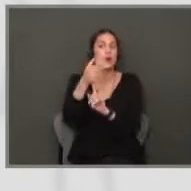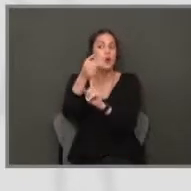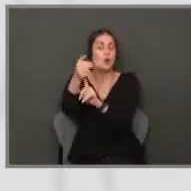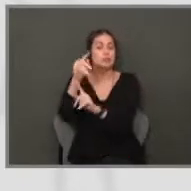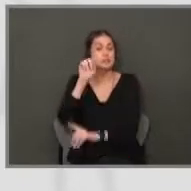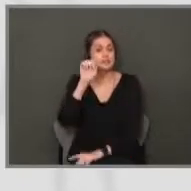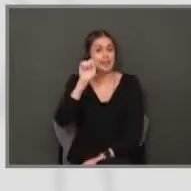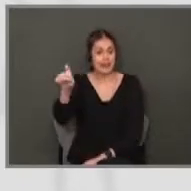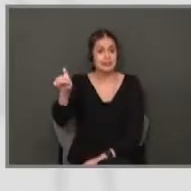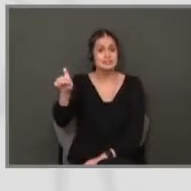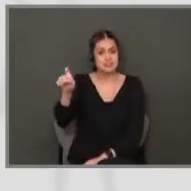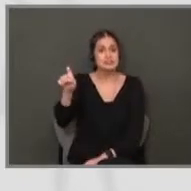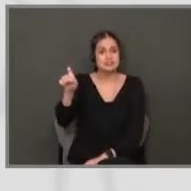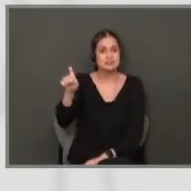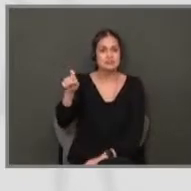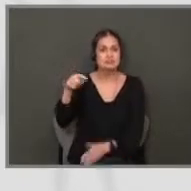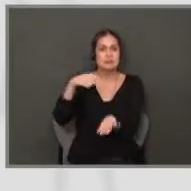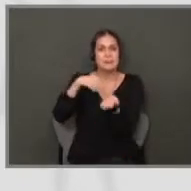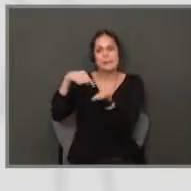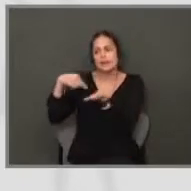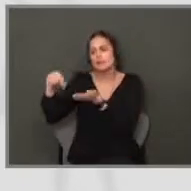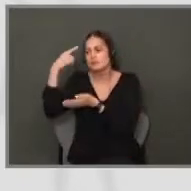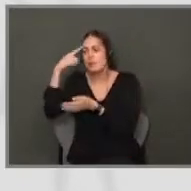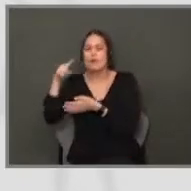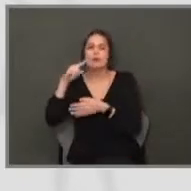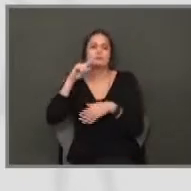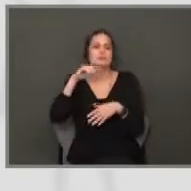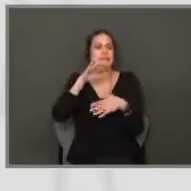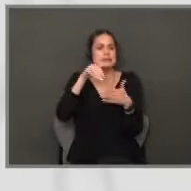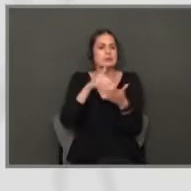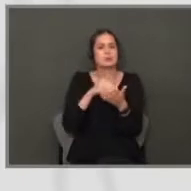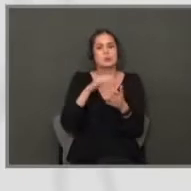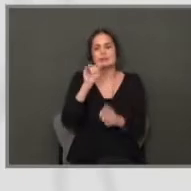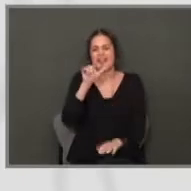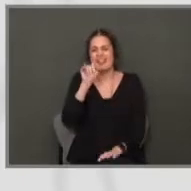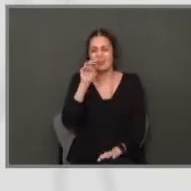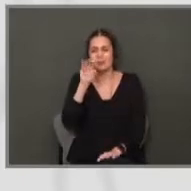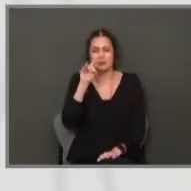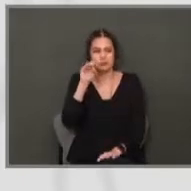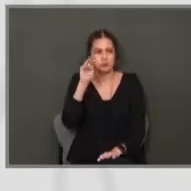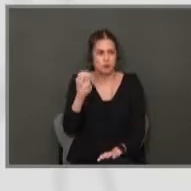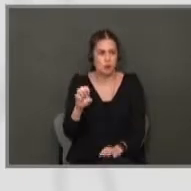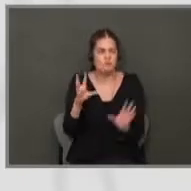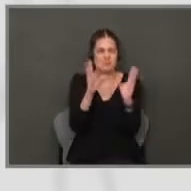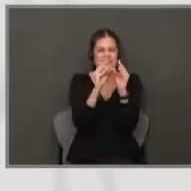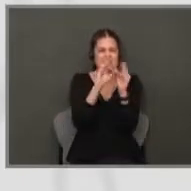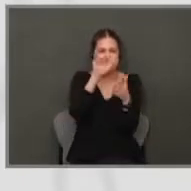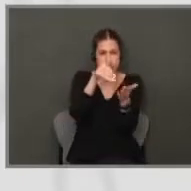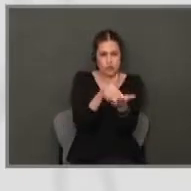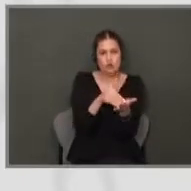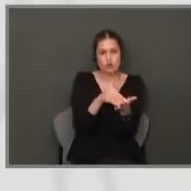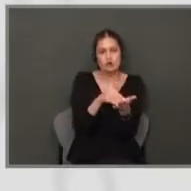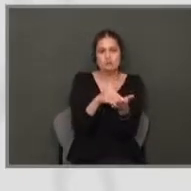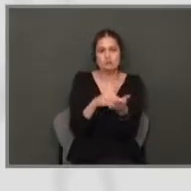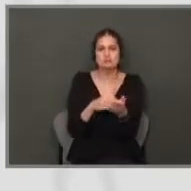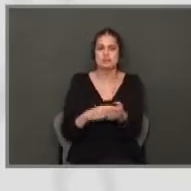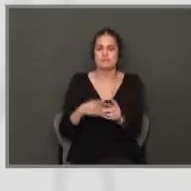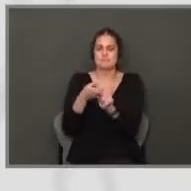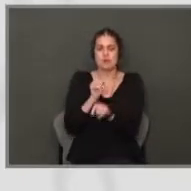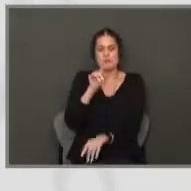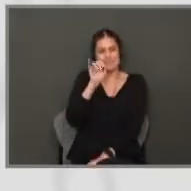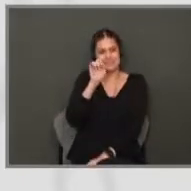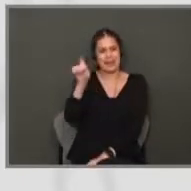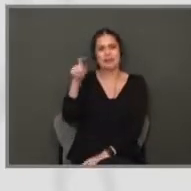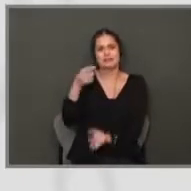occupancy tax fund that pays for the convention center and the Alamo Dome and our arts programming is all funded by the hotel occupancy tax